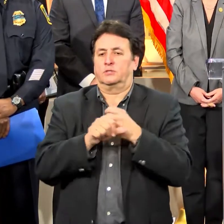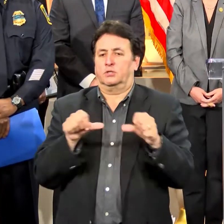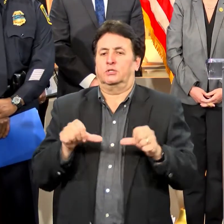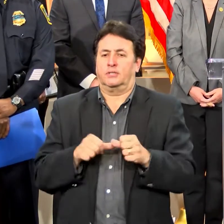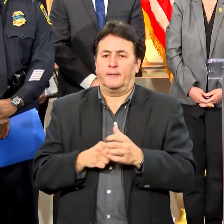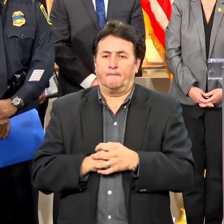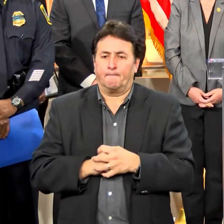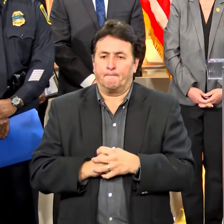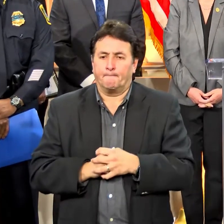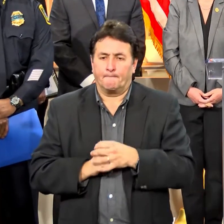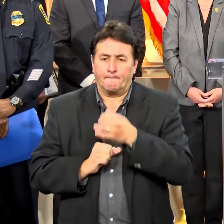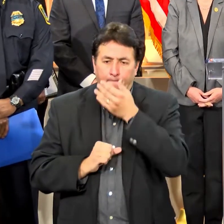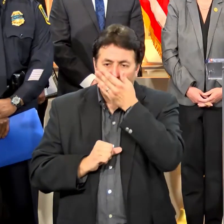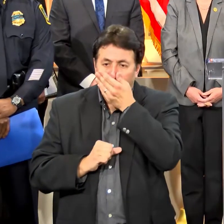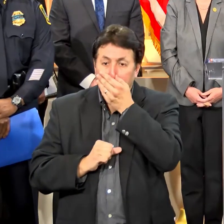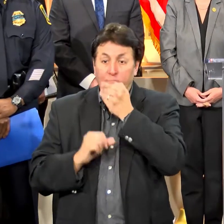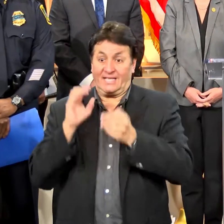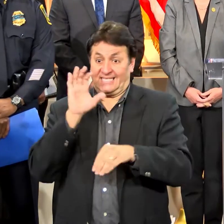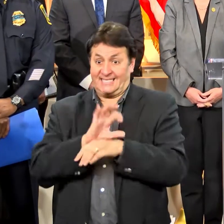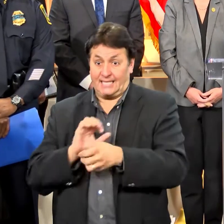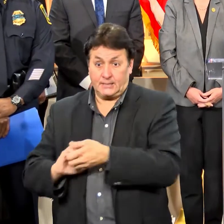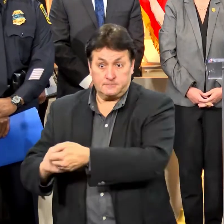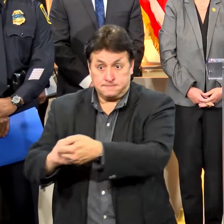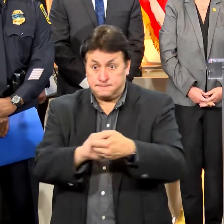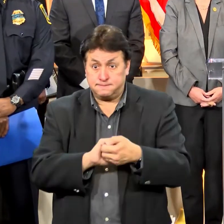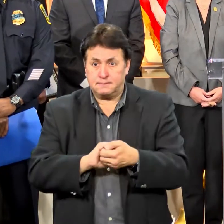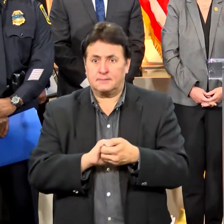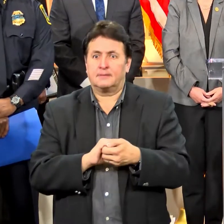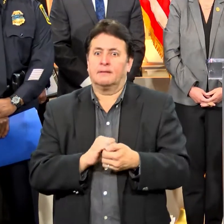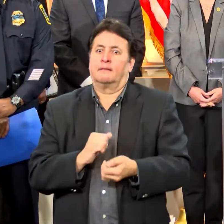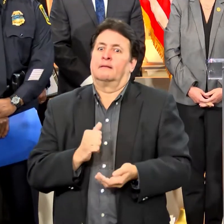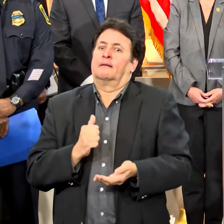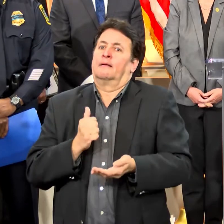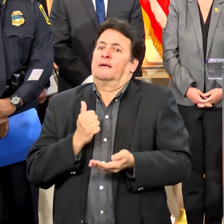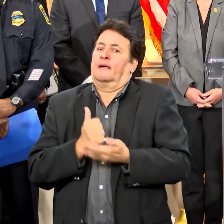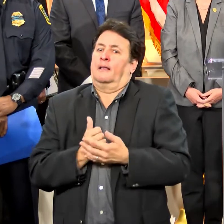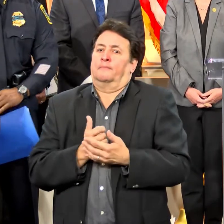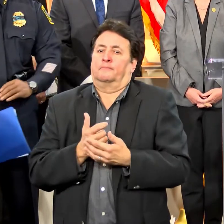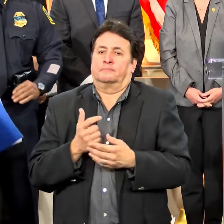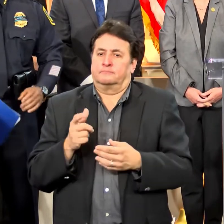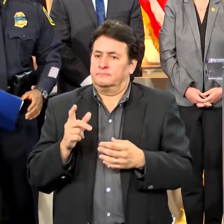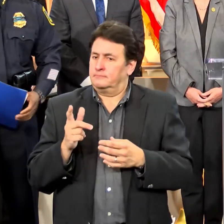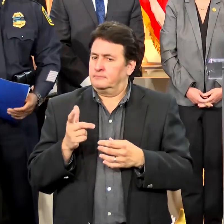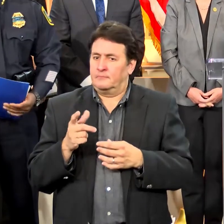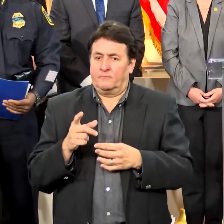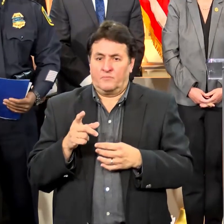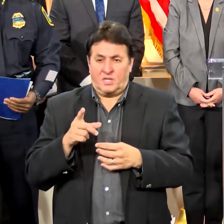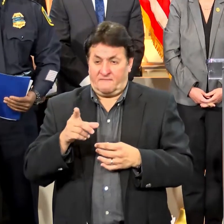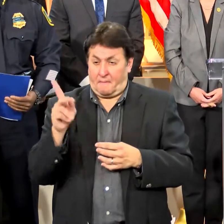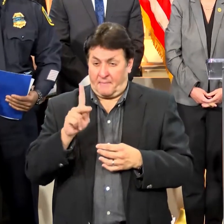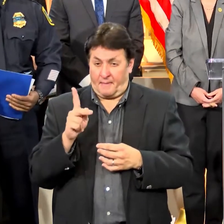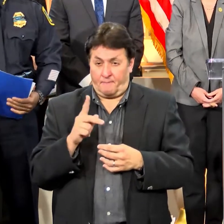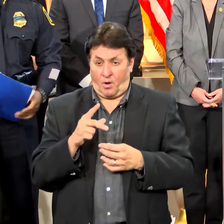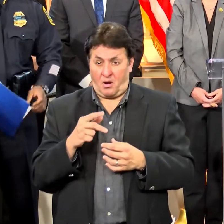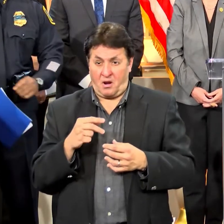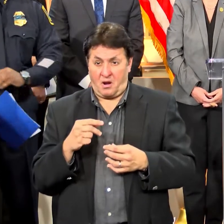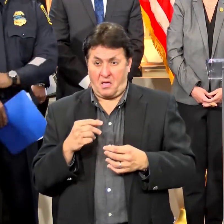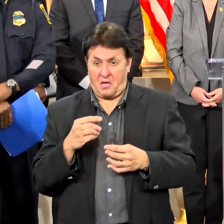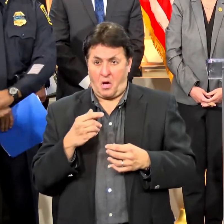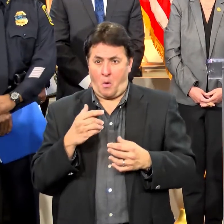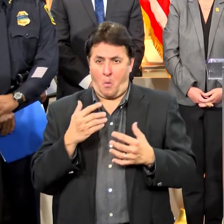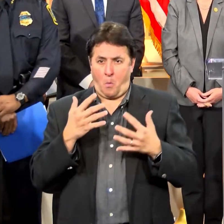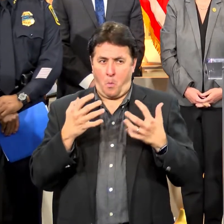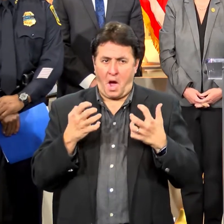condemn anti-Semitism and Islamophobia. We must also collectively condemn violence against